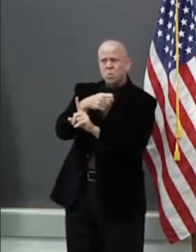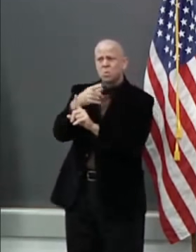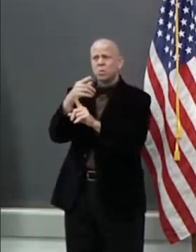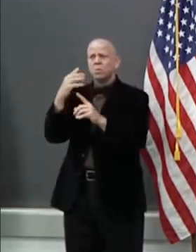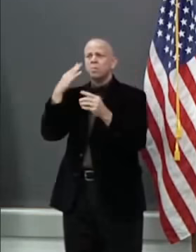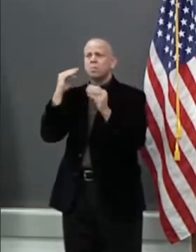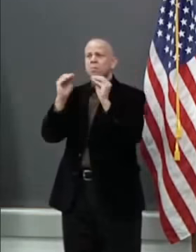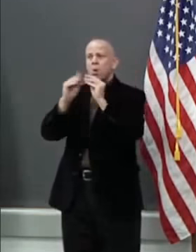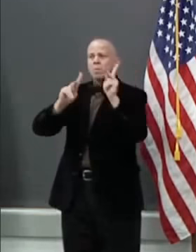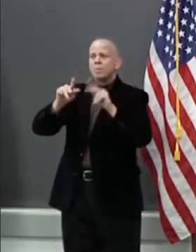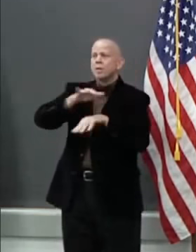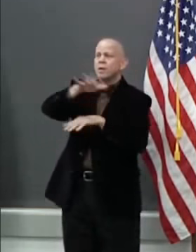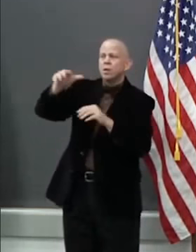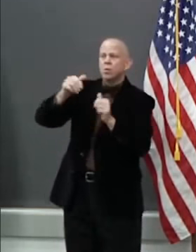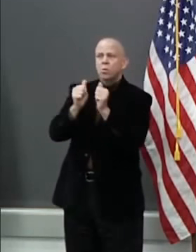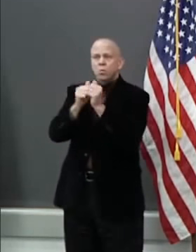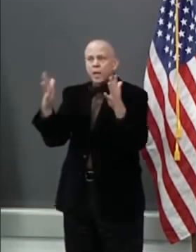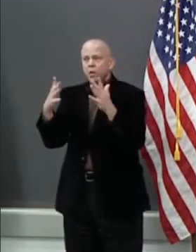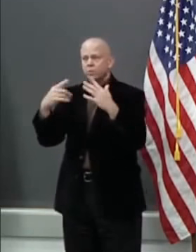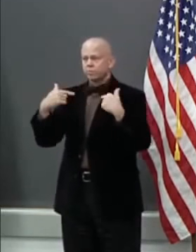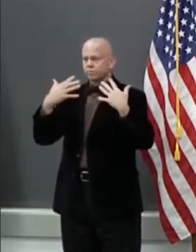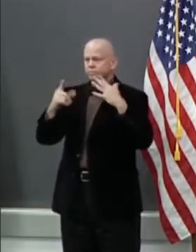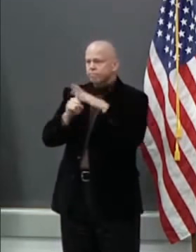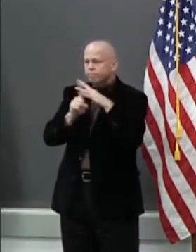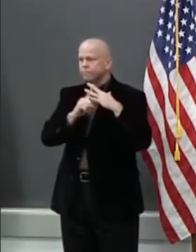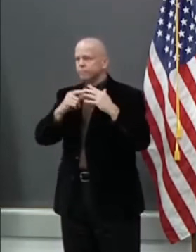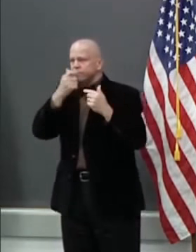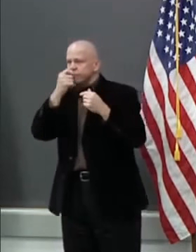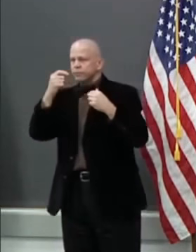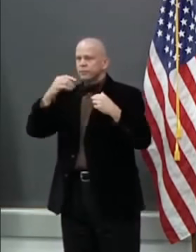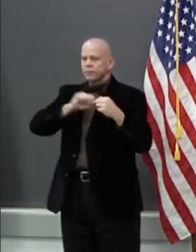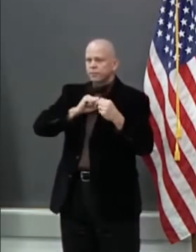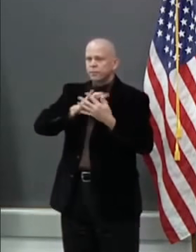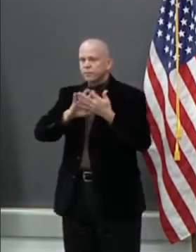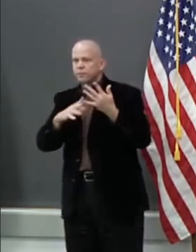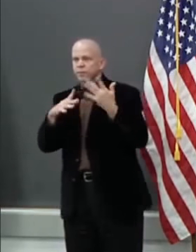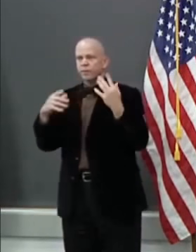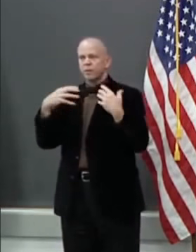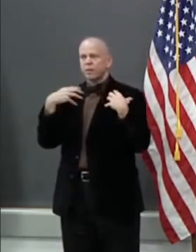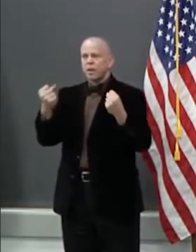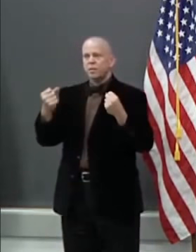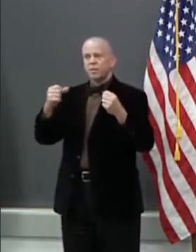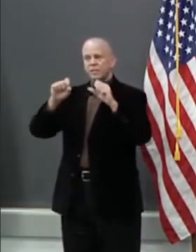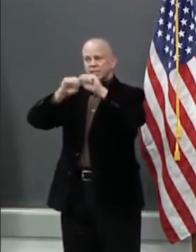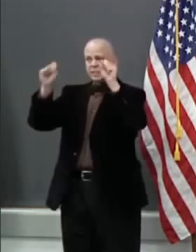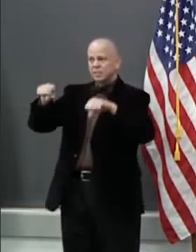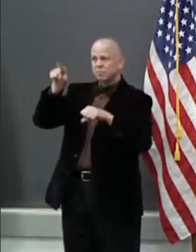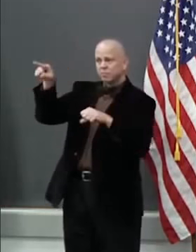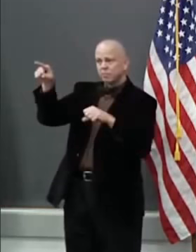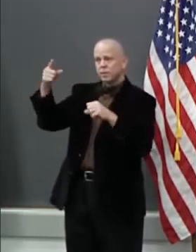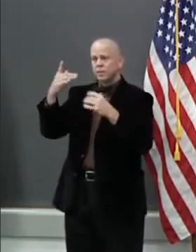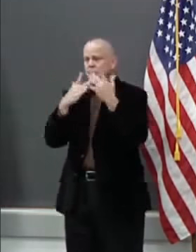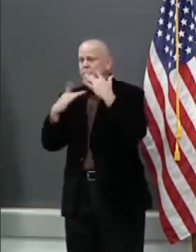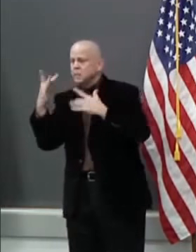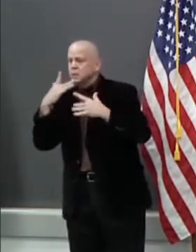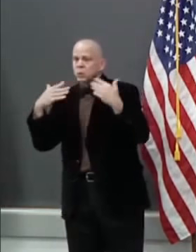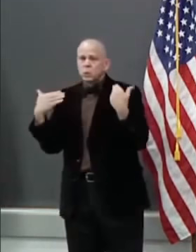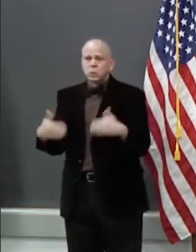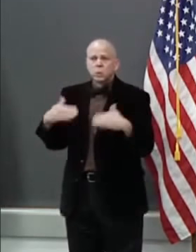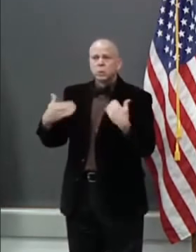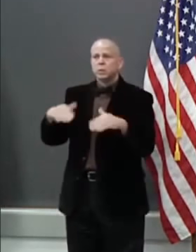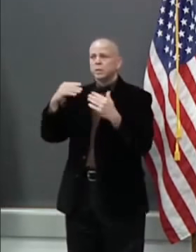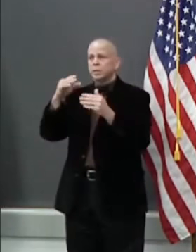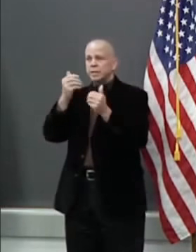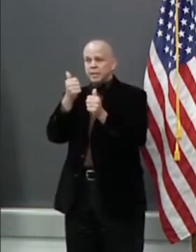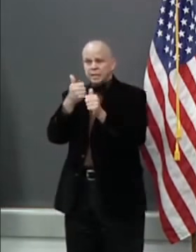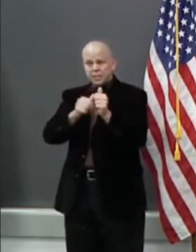health investigations are stretched. For each case that we identify, we have someone interview them. We have them link them to